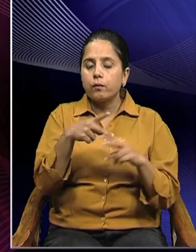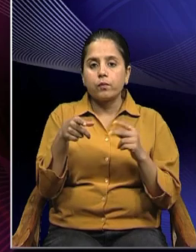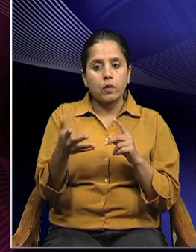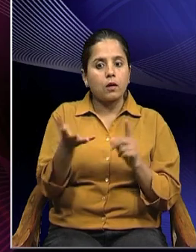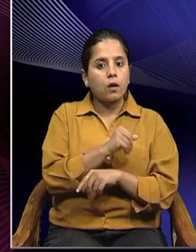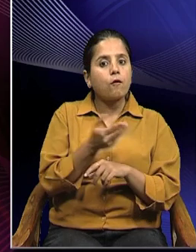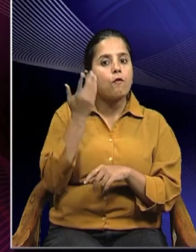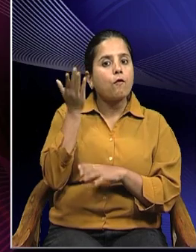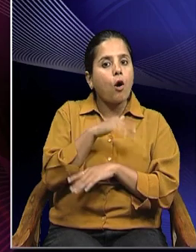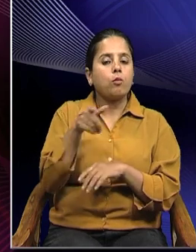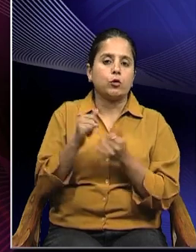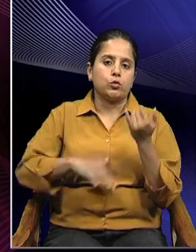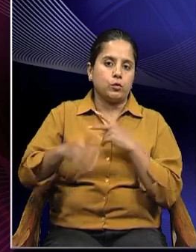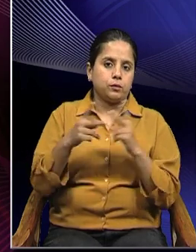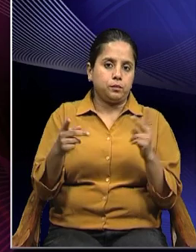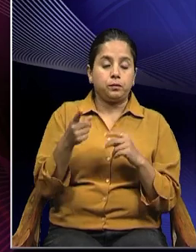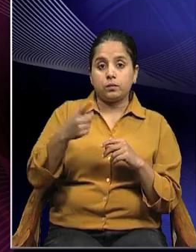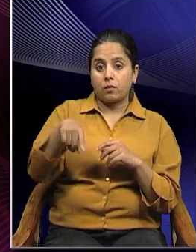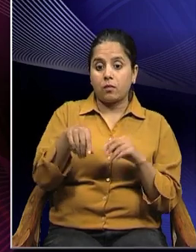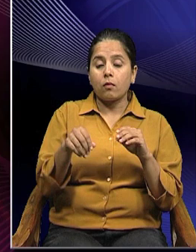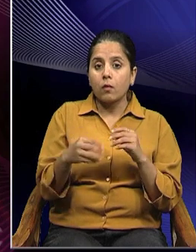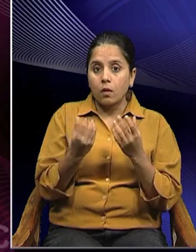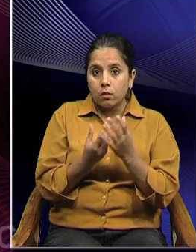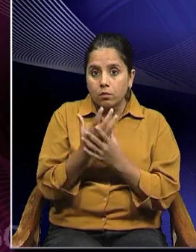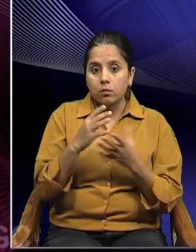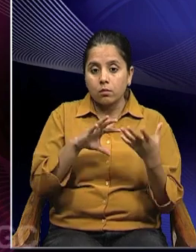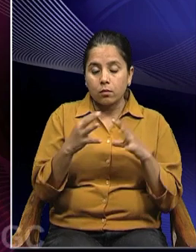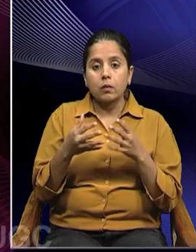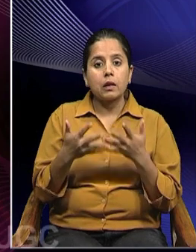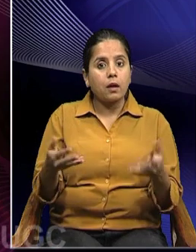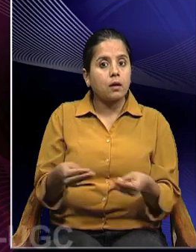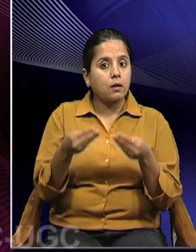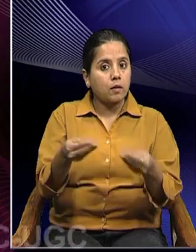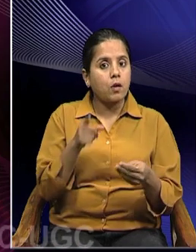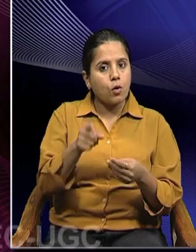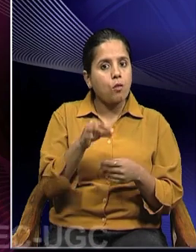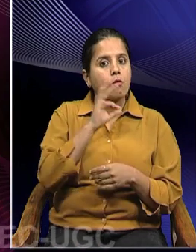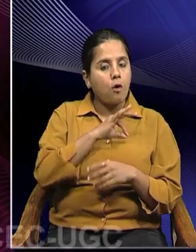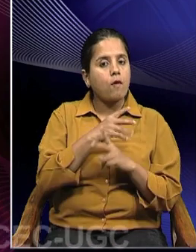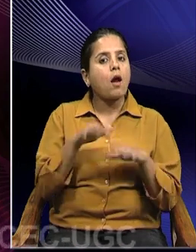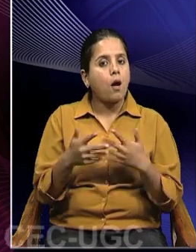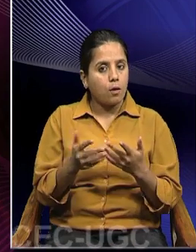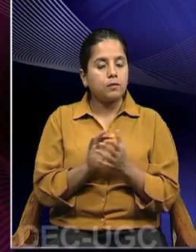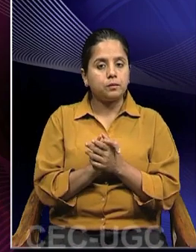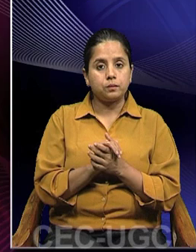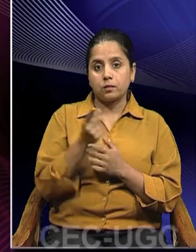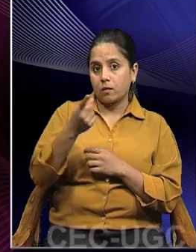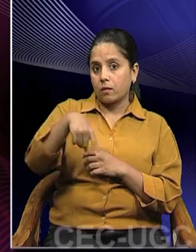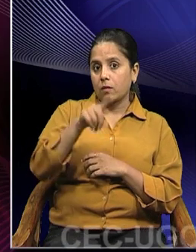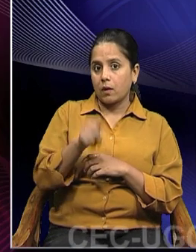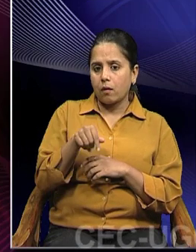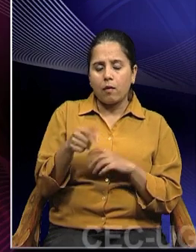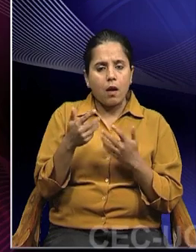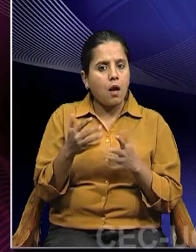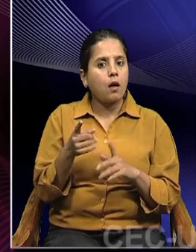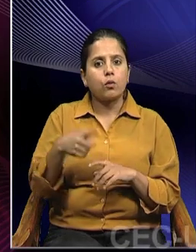from society in order to produce, in order to offer a product and make your profit? So, you have to, in any